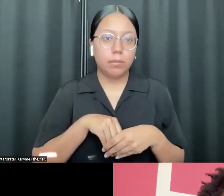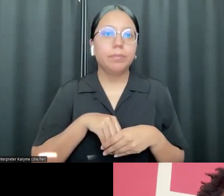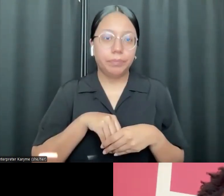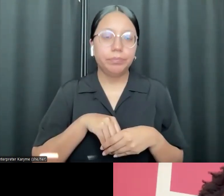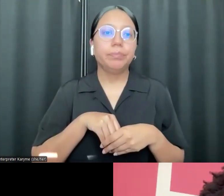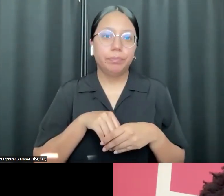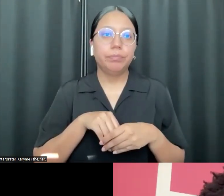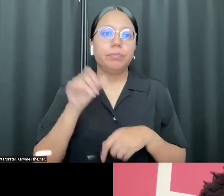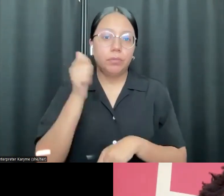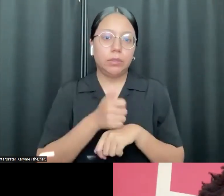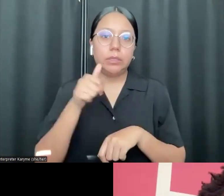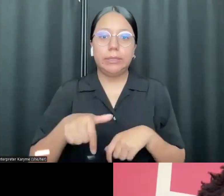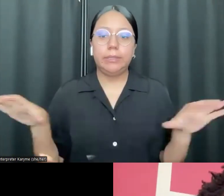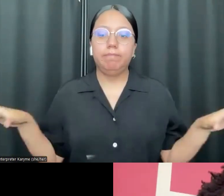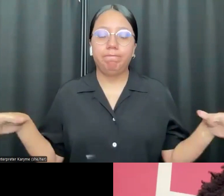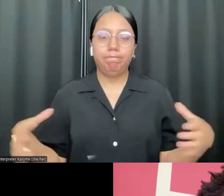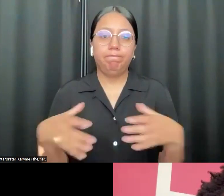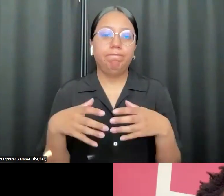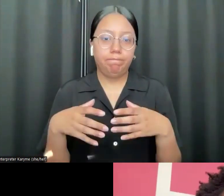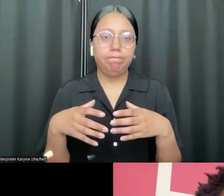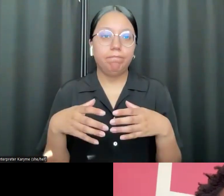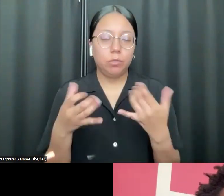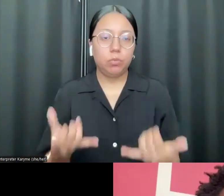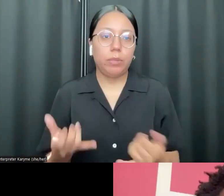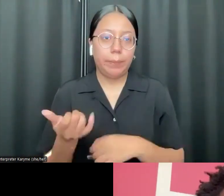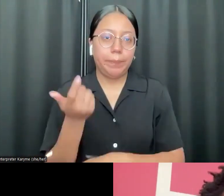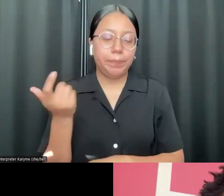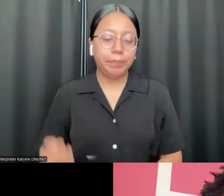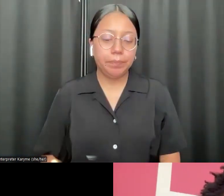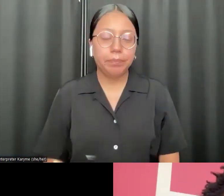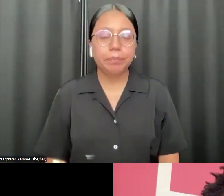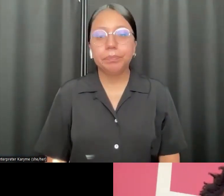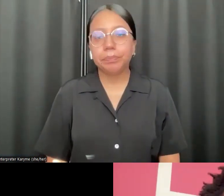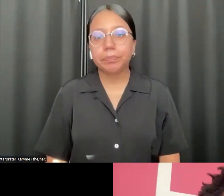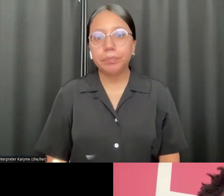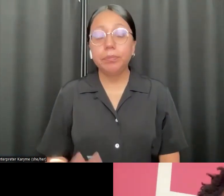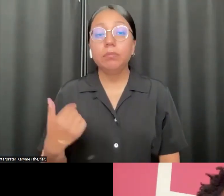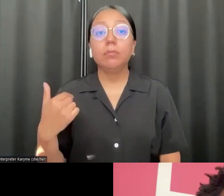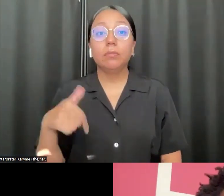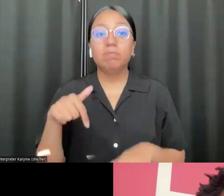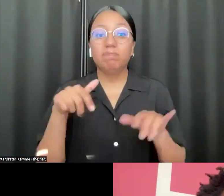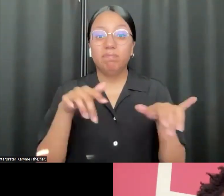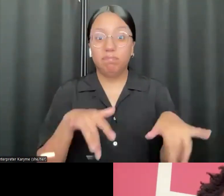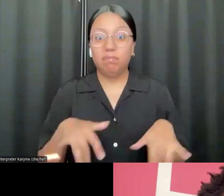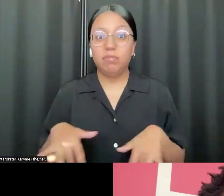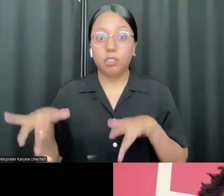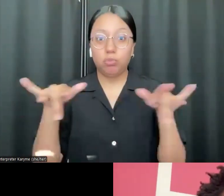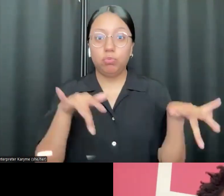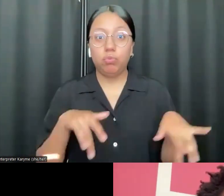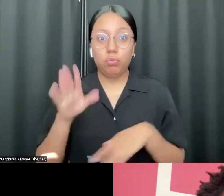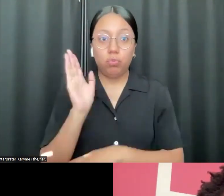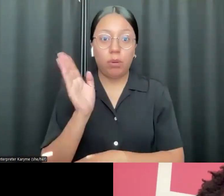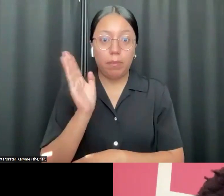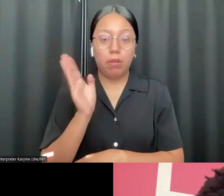this gathering today. I am joining you all, and we are recording this webinar via digital devices that are linked